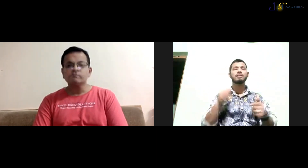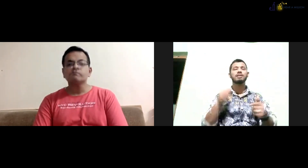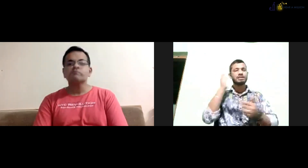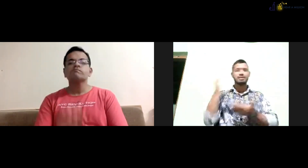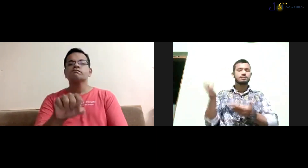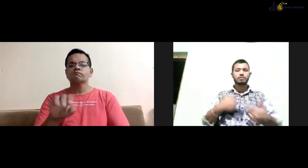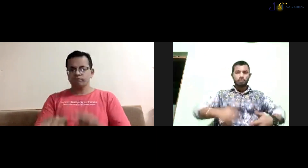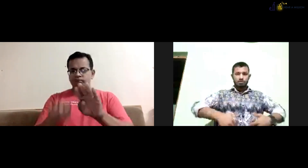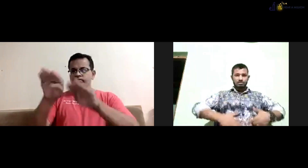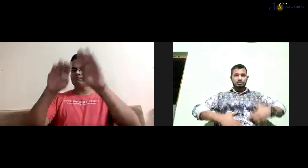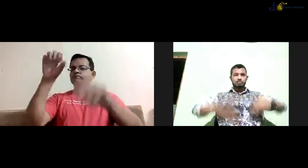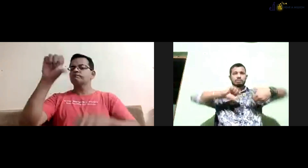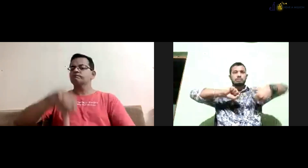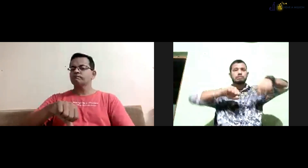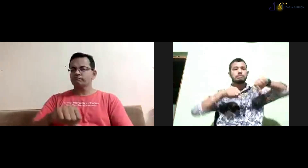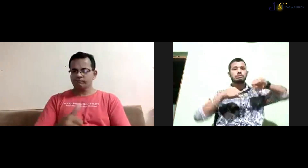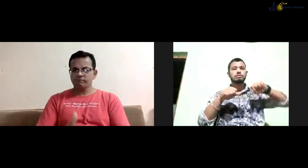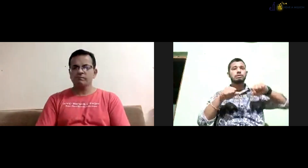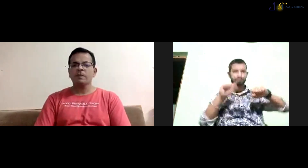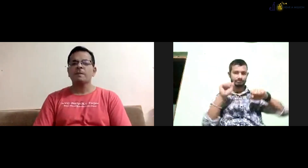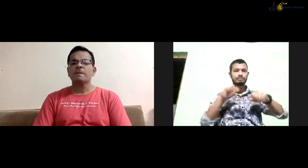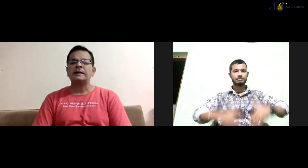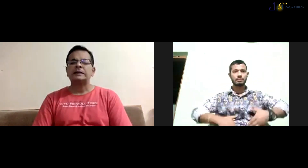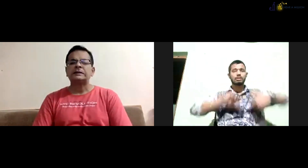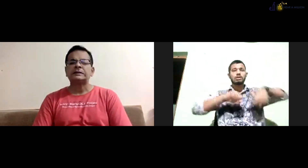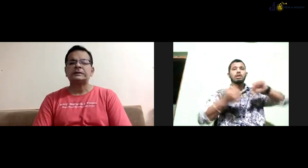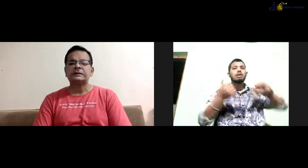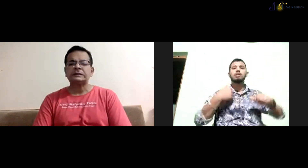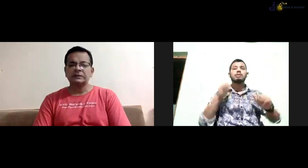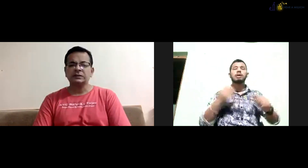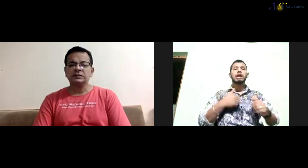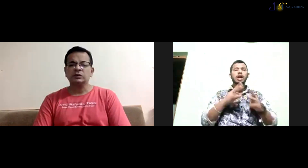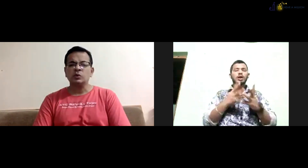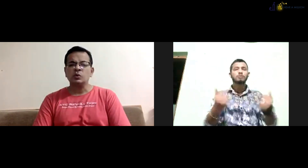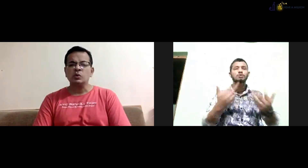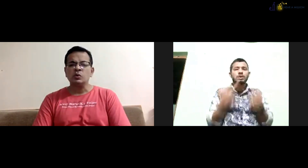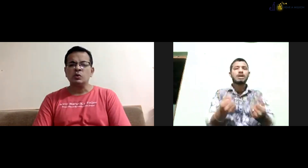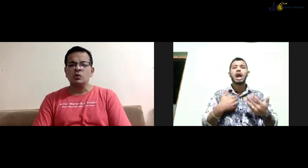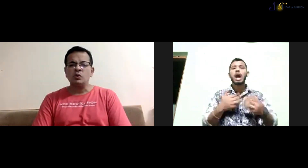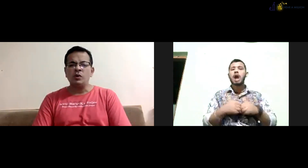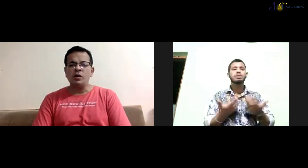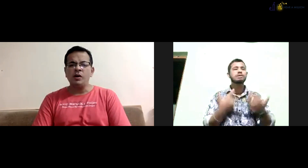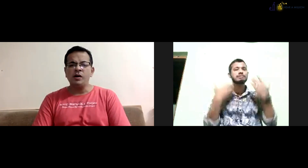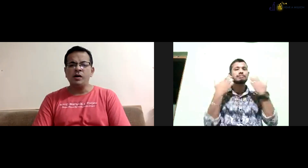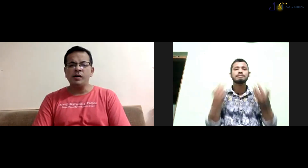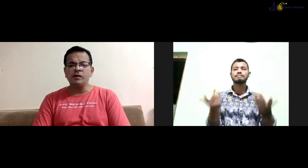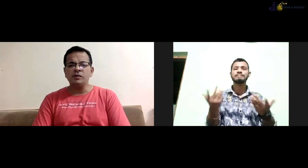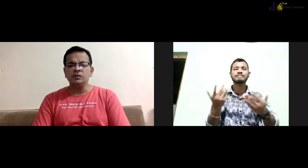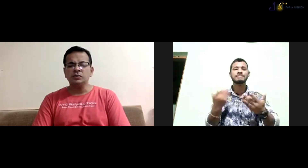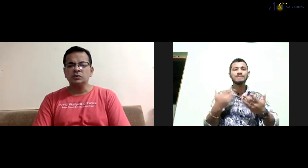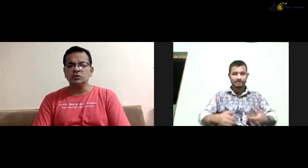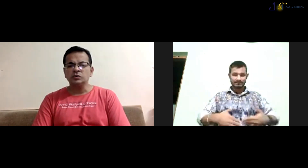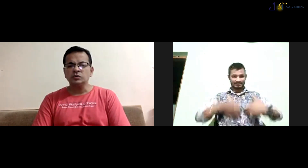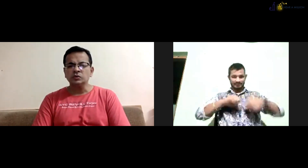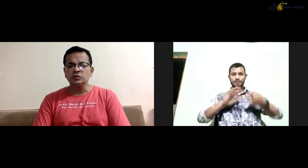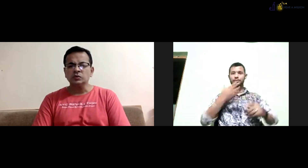up the stairs, I can't go on the stairs with the wheelchair. So I have to um, move around